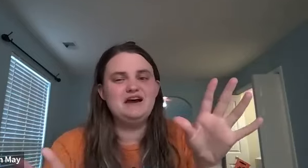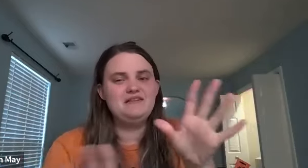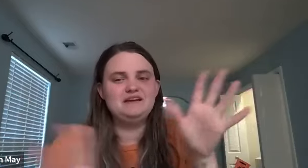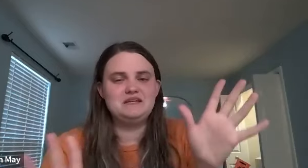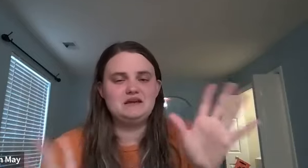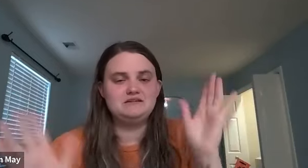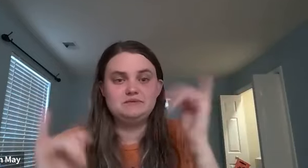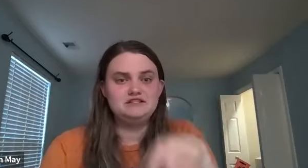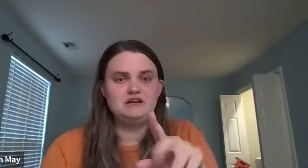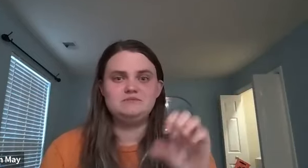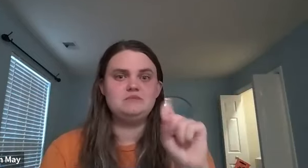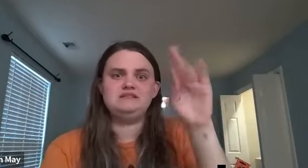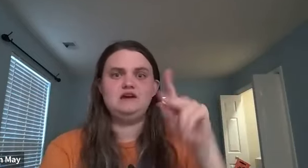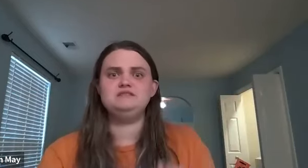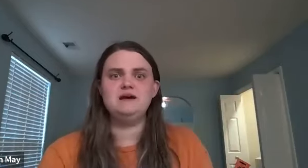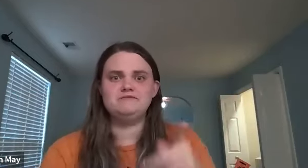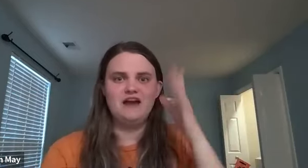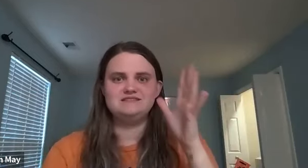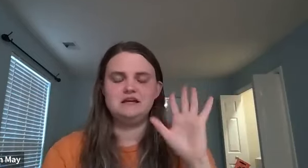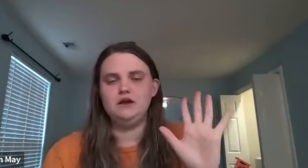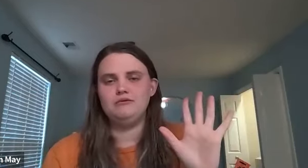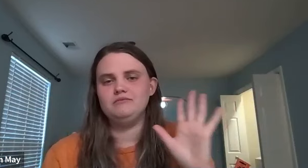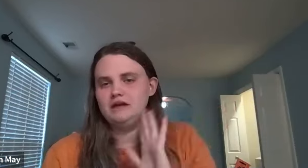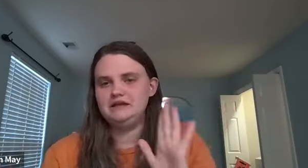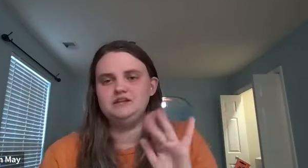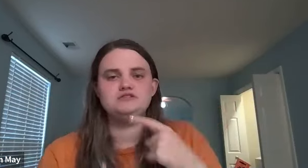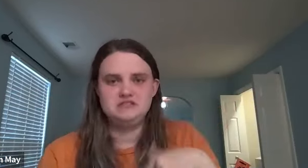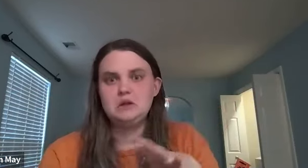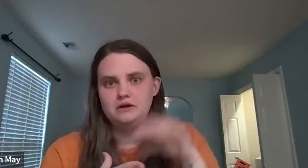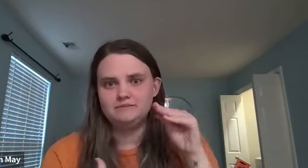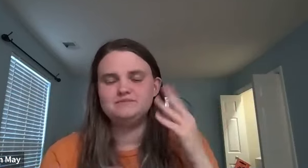like I'm saying, because expecting you guys to be able to say, oh, step fast. Like, no, I get it. Y'all are still learning. So